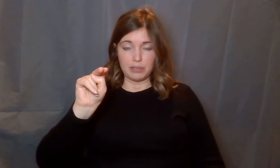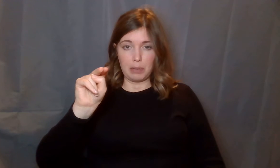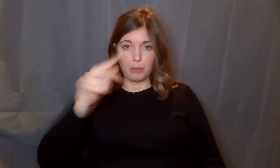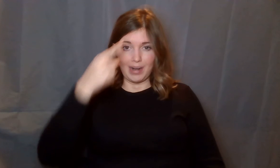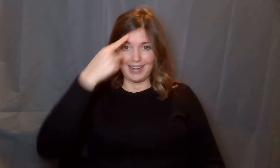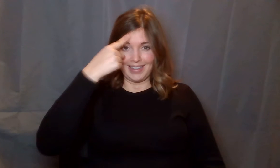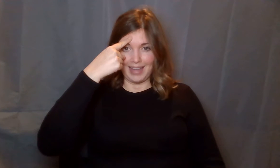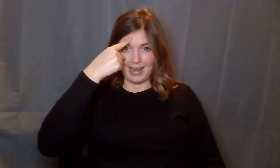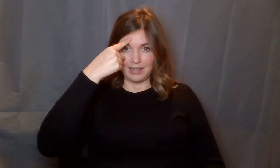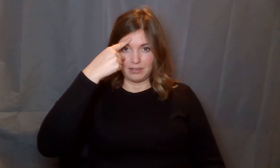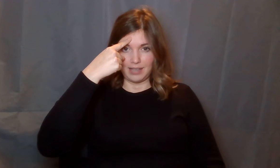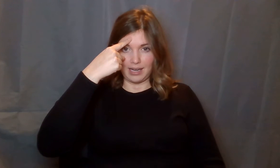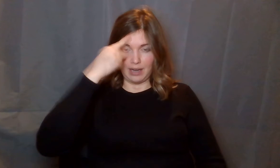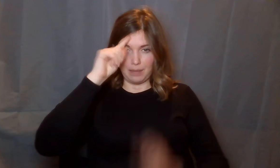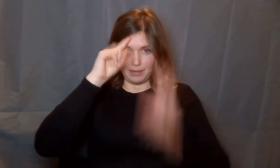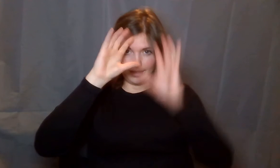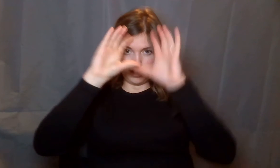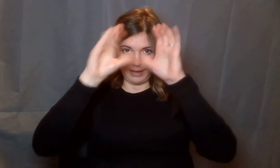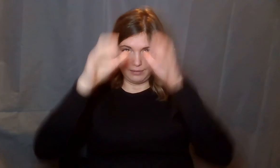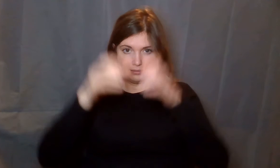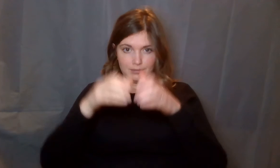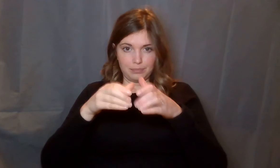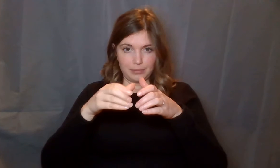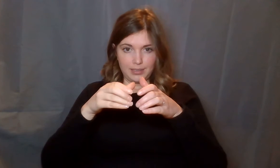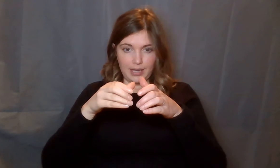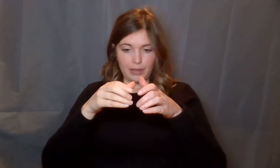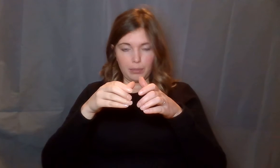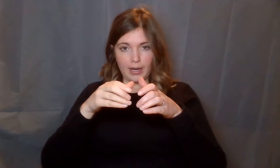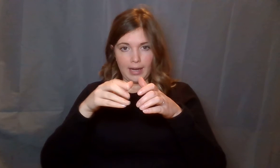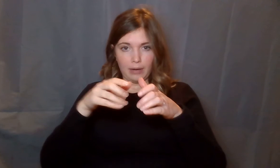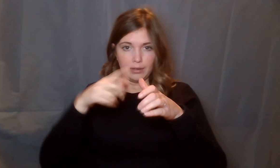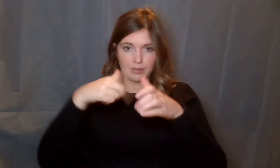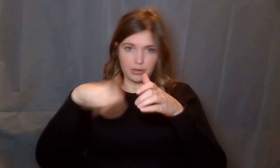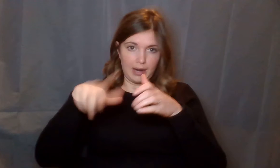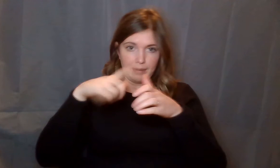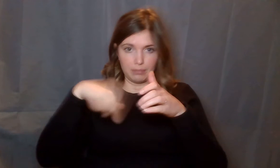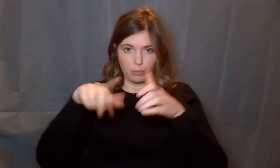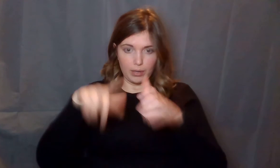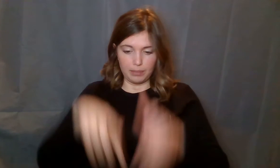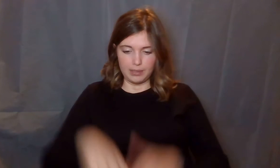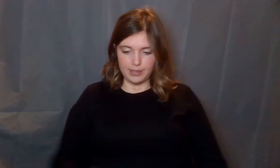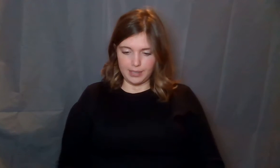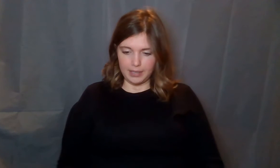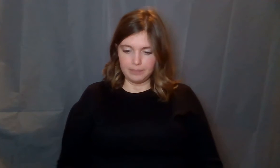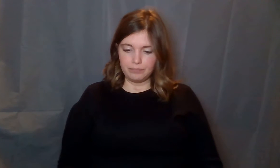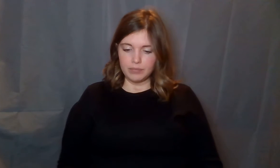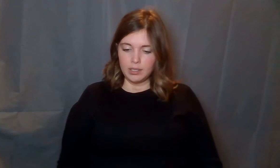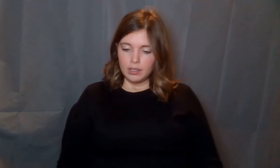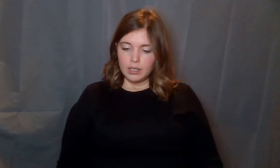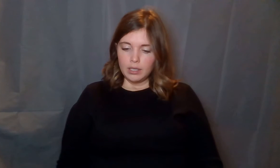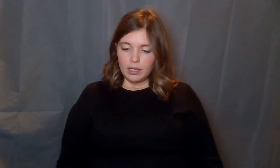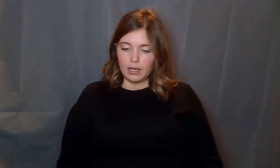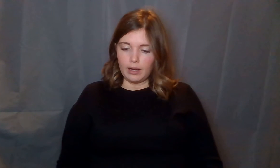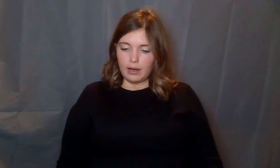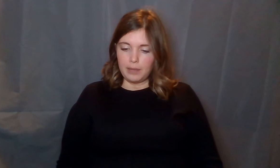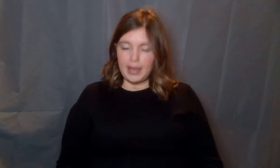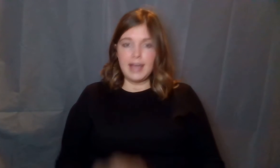fingerspell brain, and then I set it up, and then I take the brain out and describe what the pieces are.